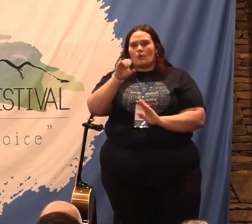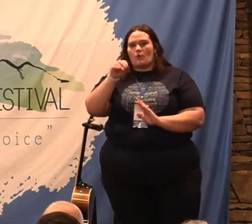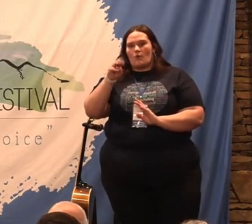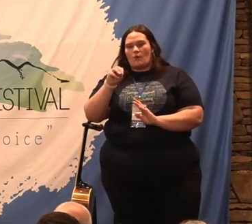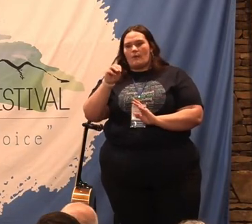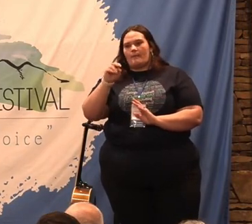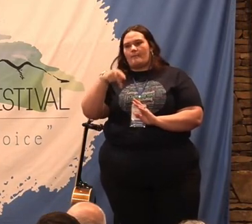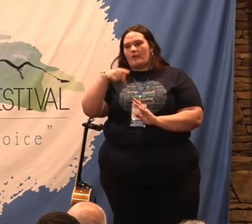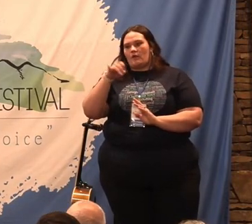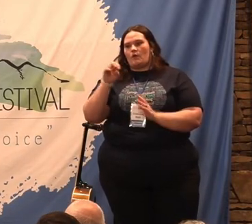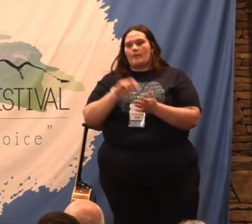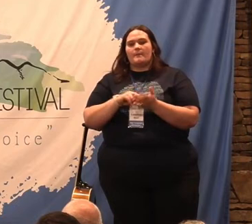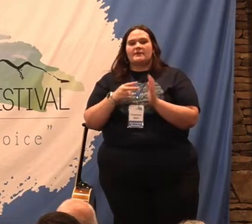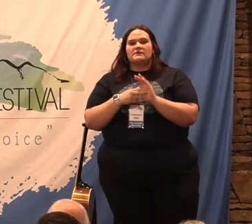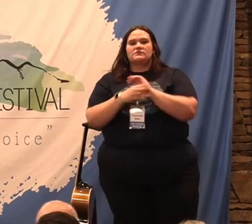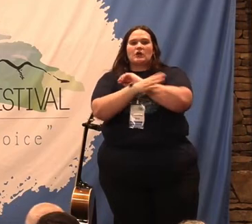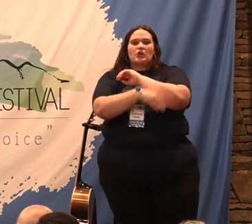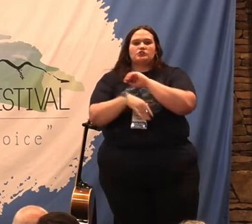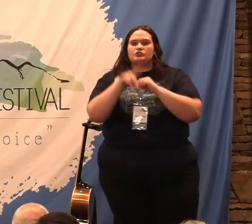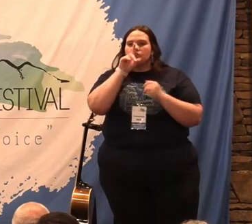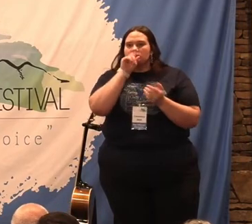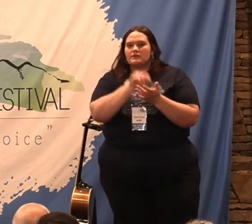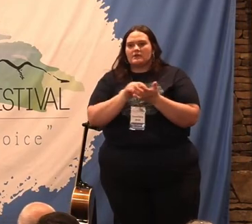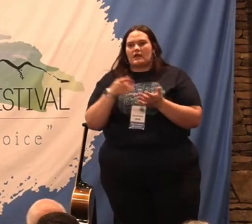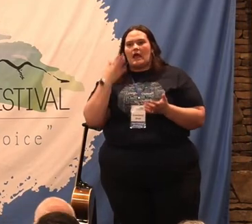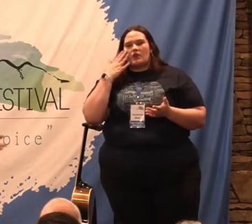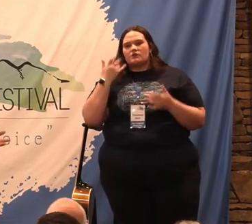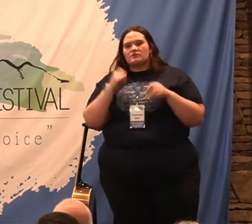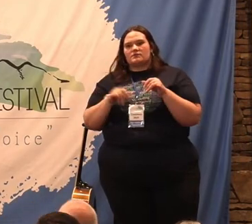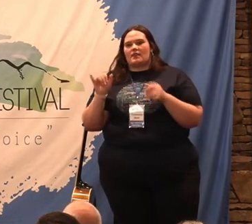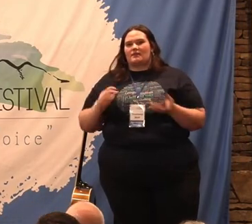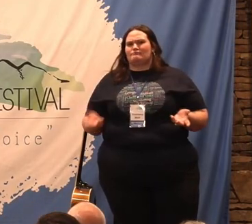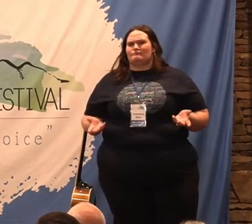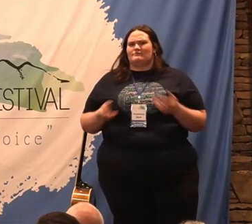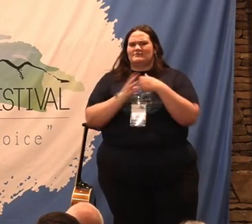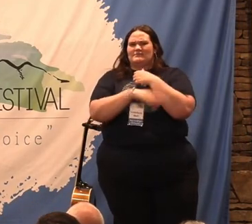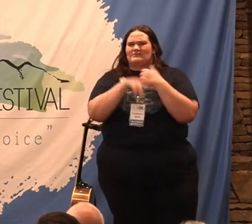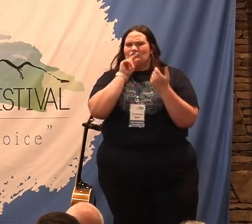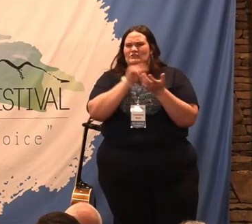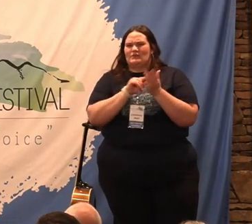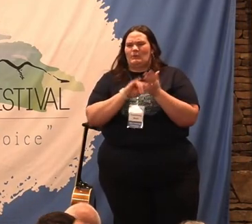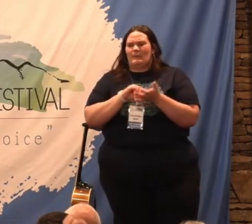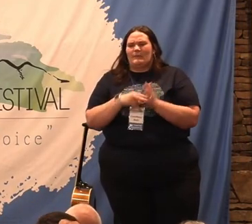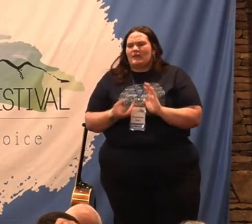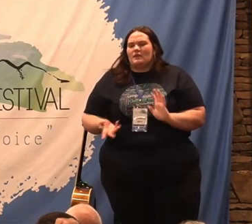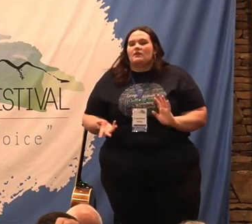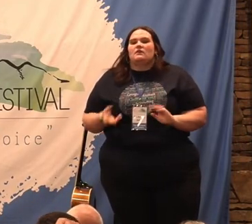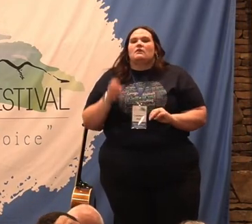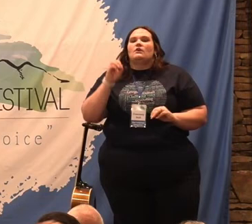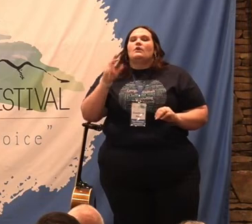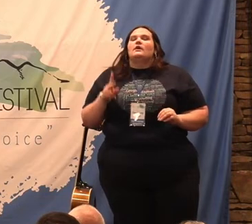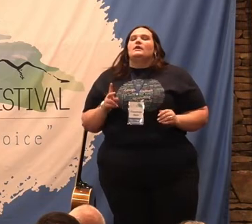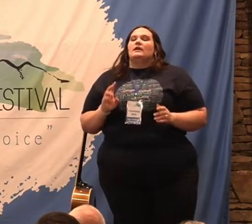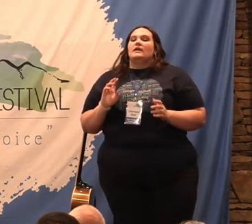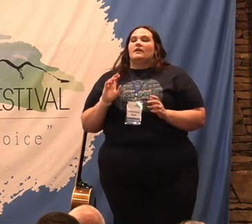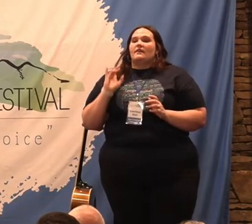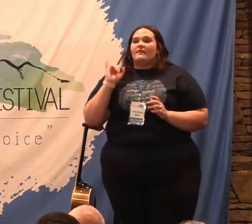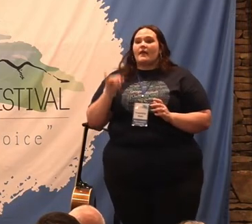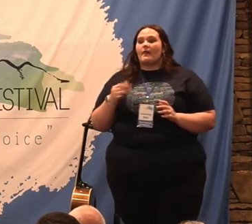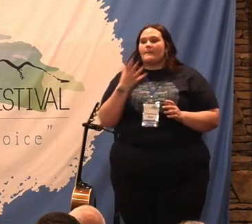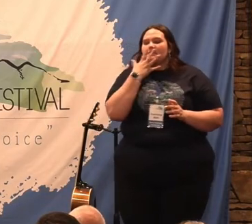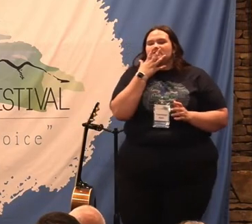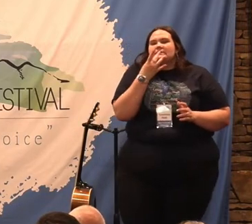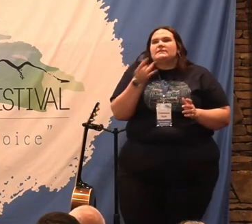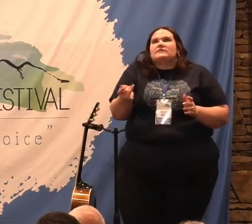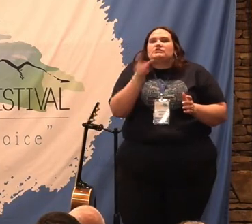country chicken. Okay, I can see you still like, okay, dude, country chicken, what's country chicken? Pollo campero, country chicken, is the most delicious